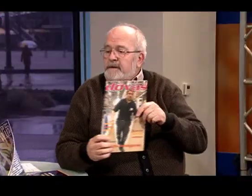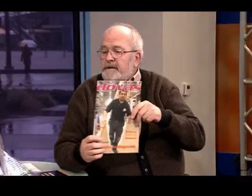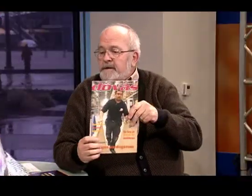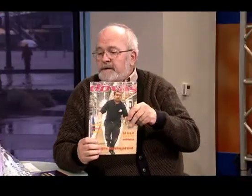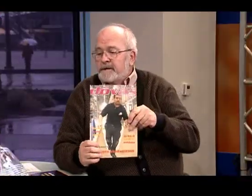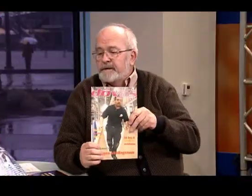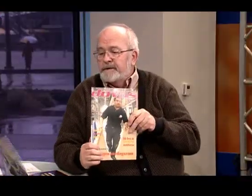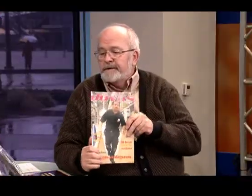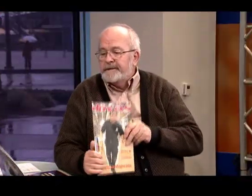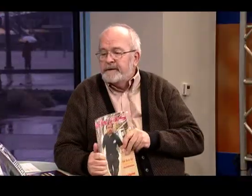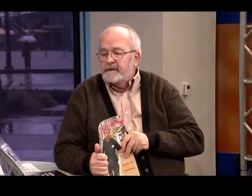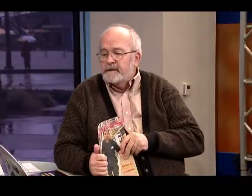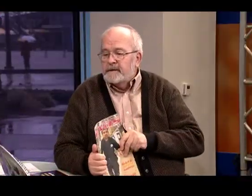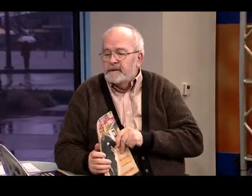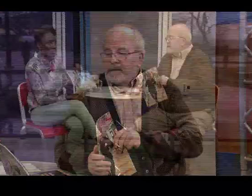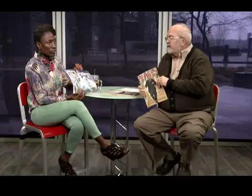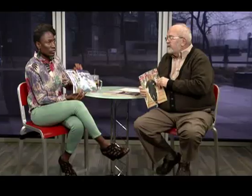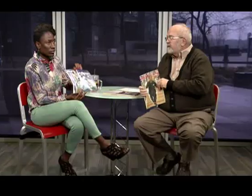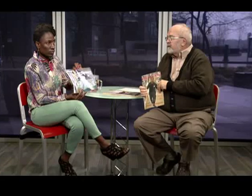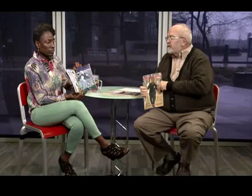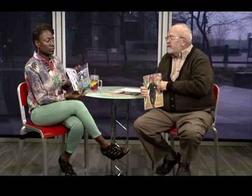another publication here.